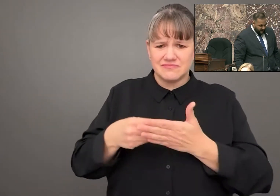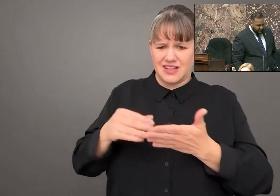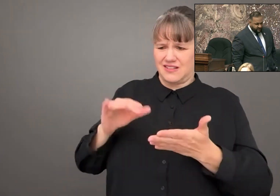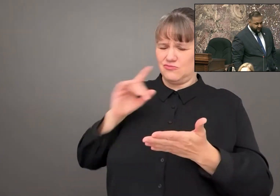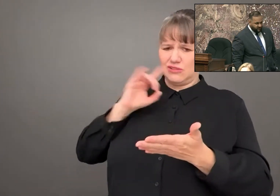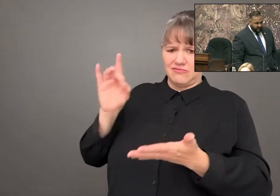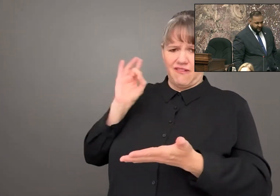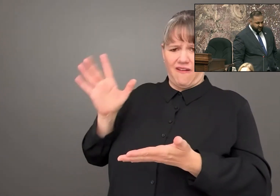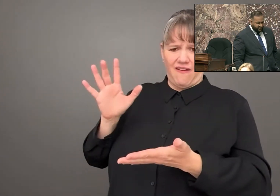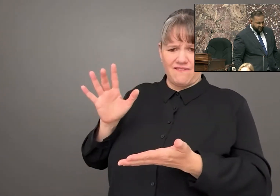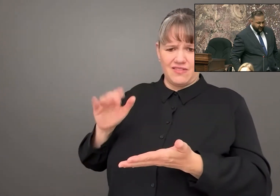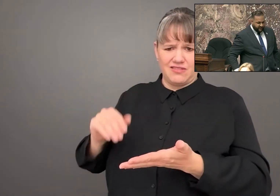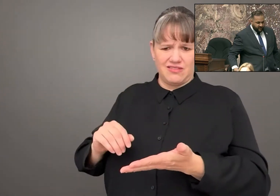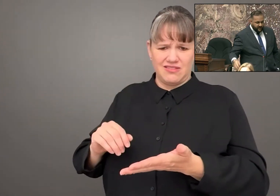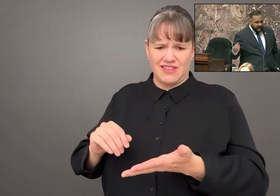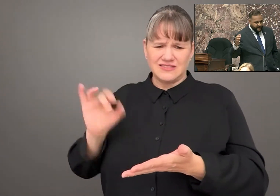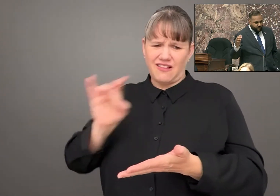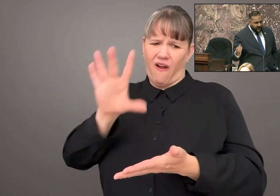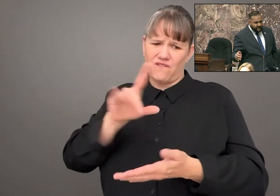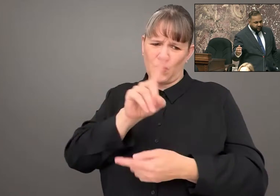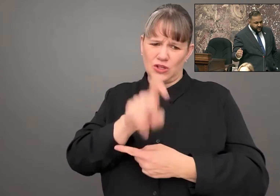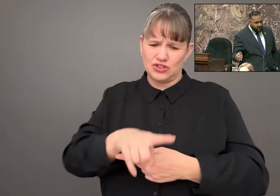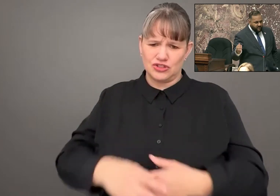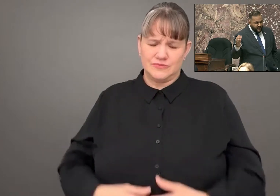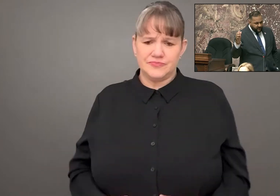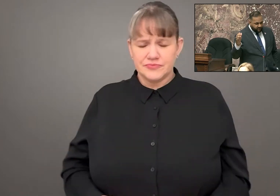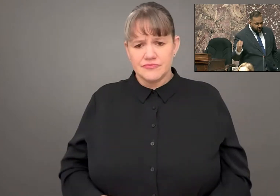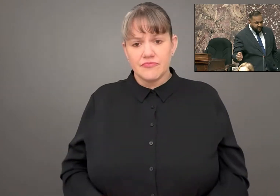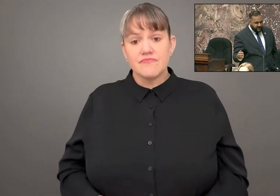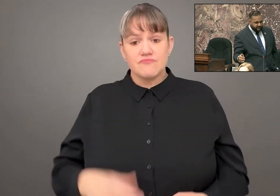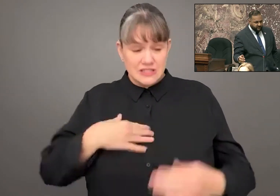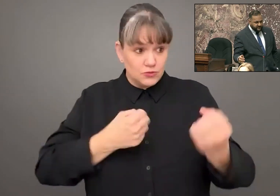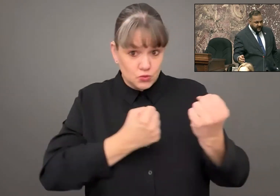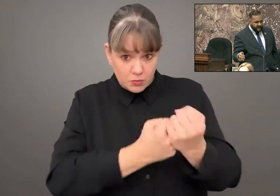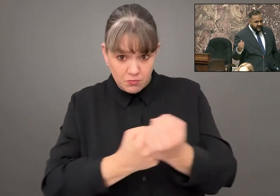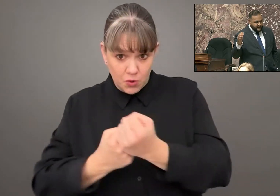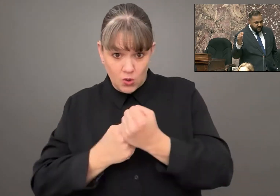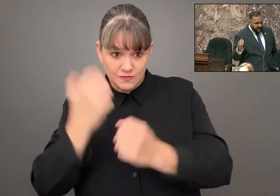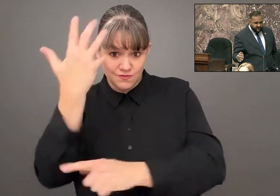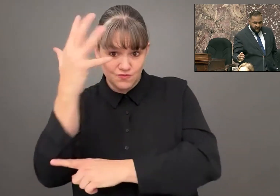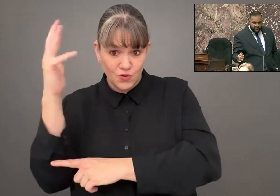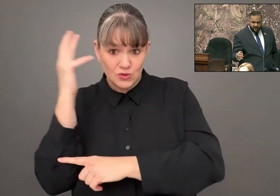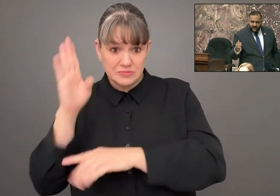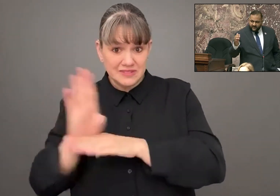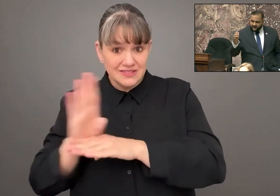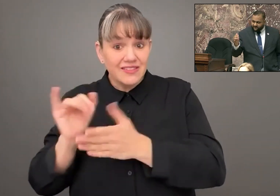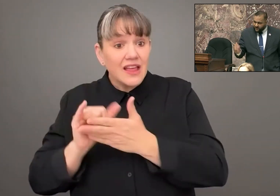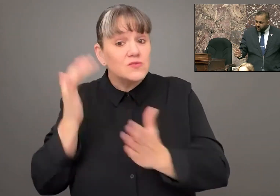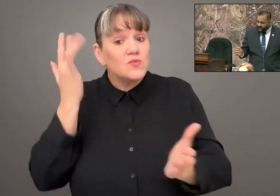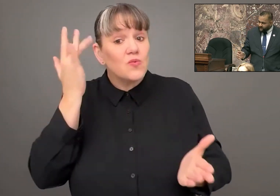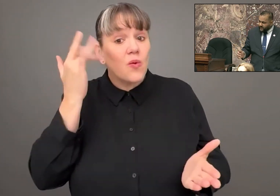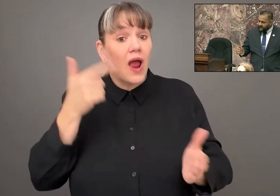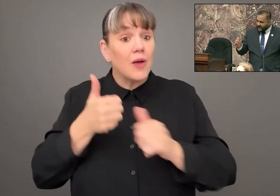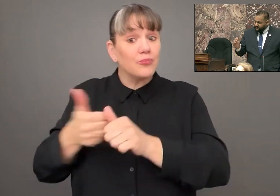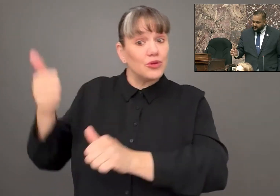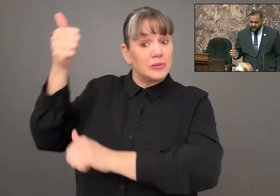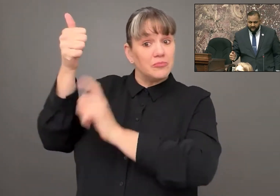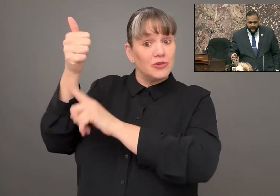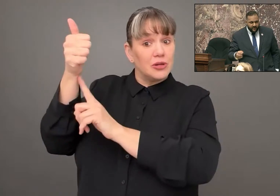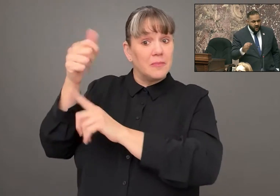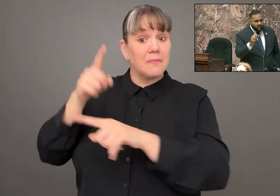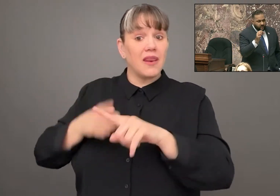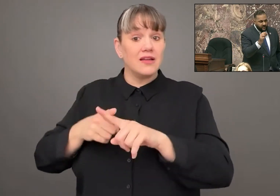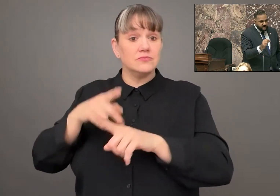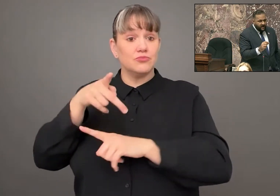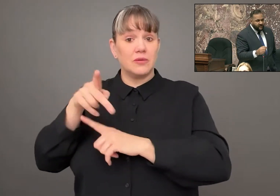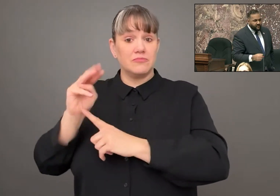going to stand up for the forest sector on this side of the House. It's why the Premier met with the Prime Minister today and made it very clear that the federal government has to step